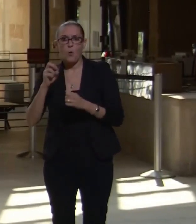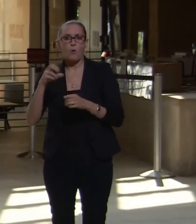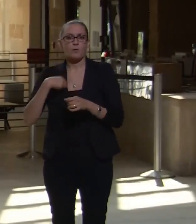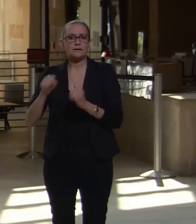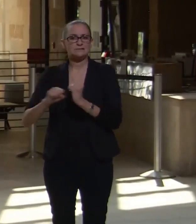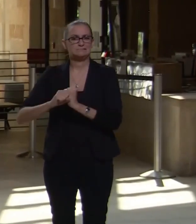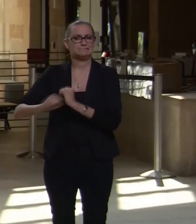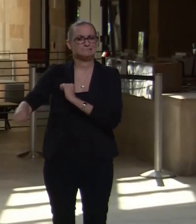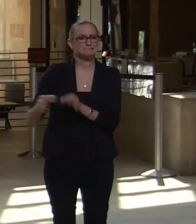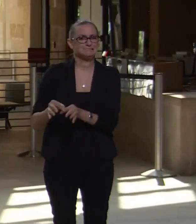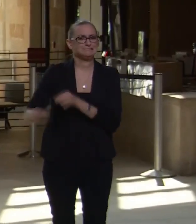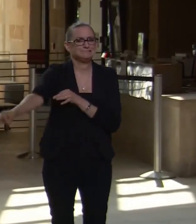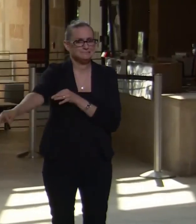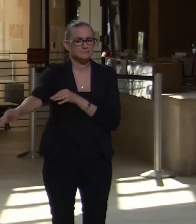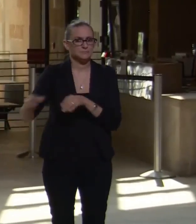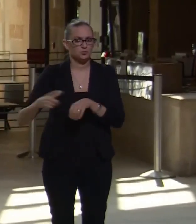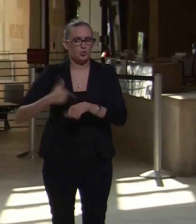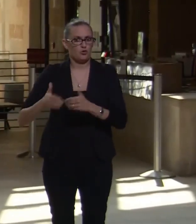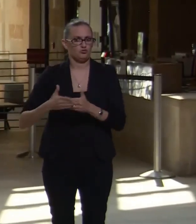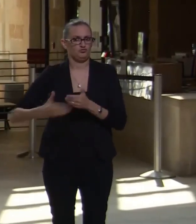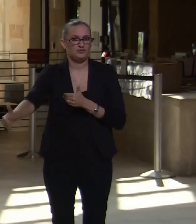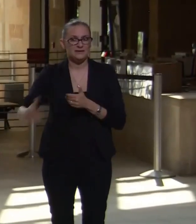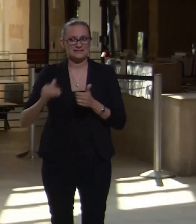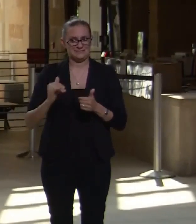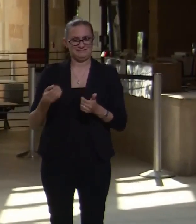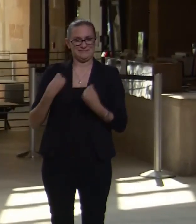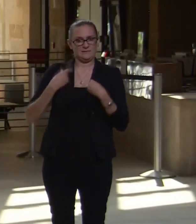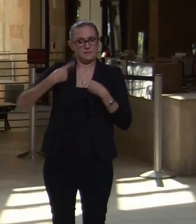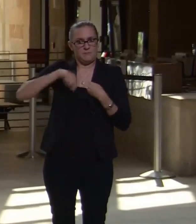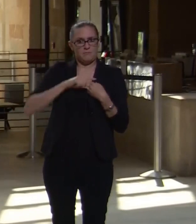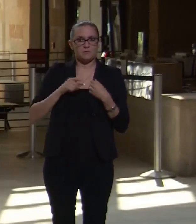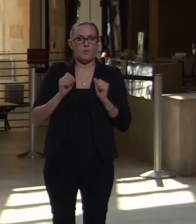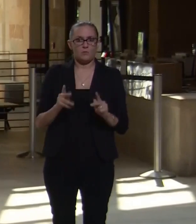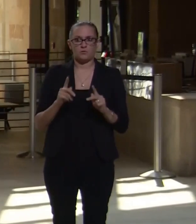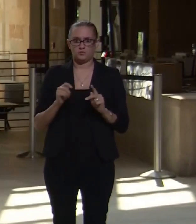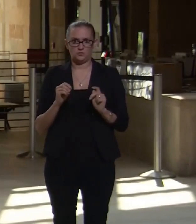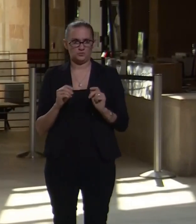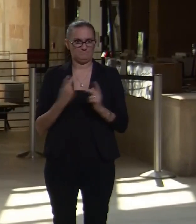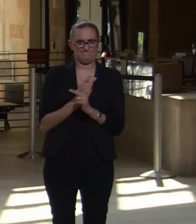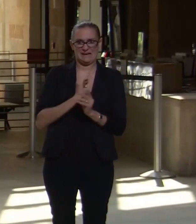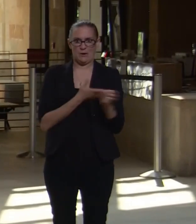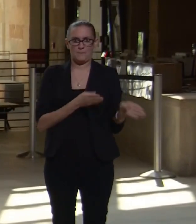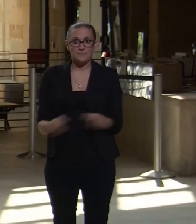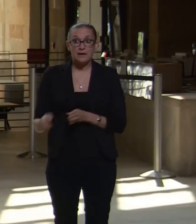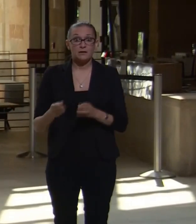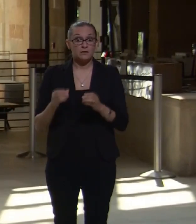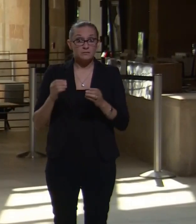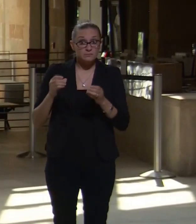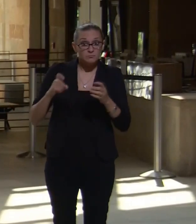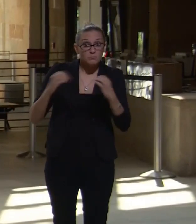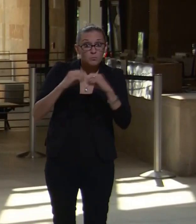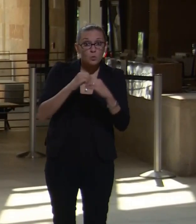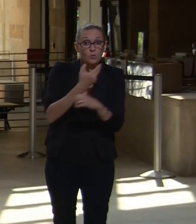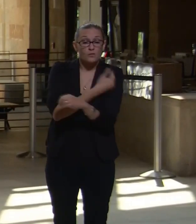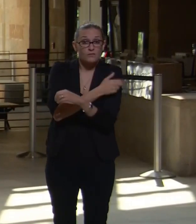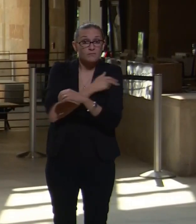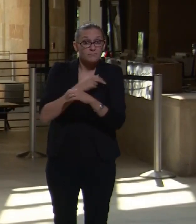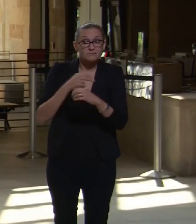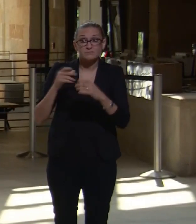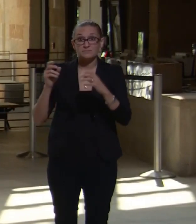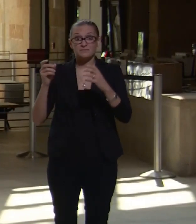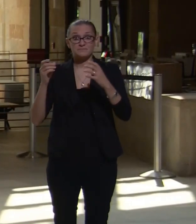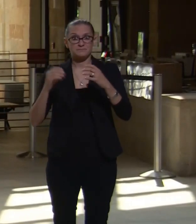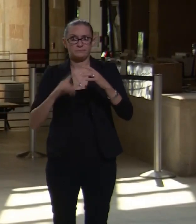over a longer period of time? It gives us an opportunity to shore up our plans, our additional healthcare sites, increasing surge